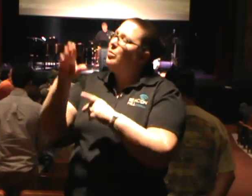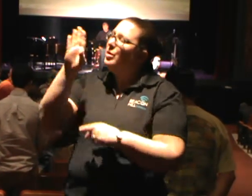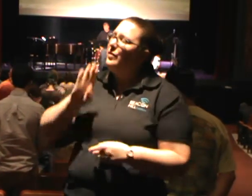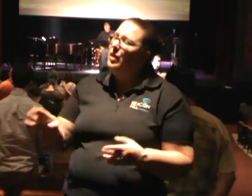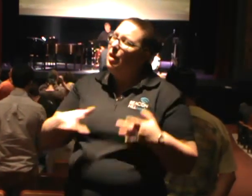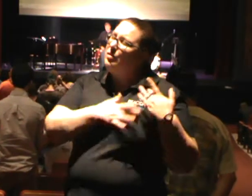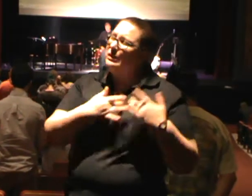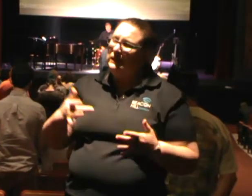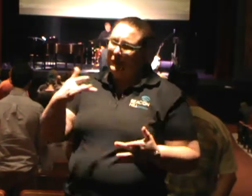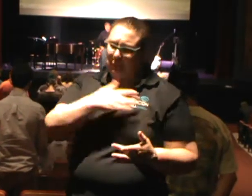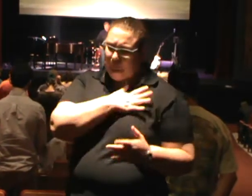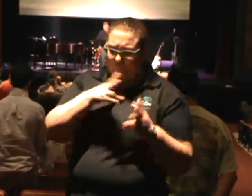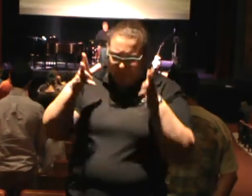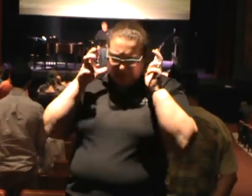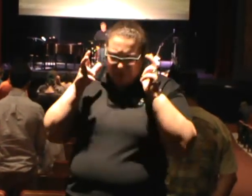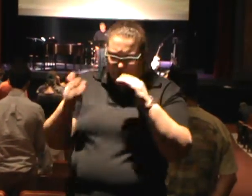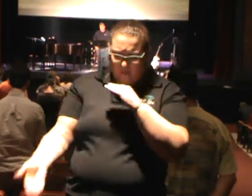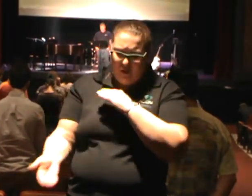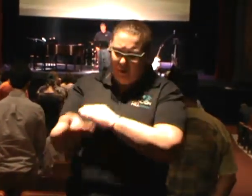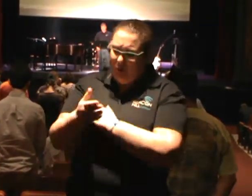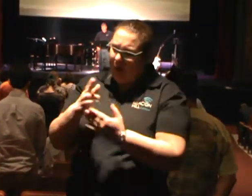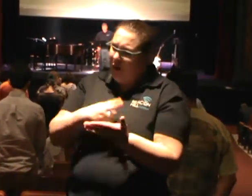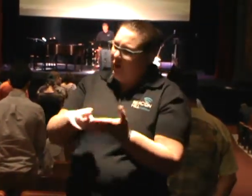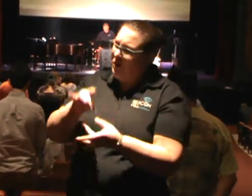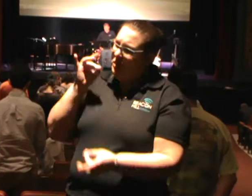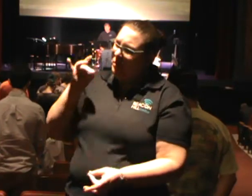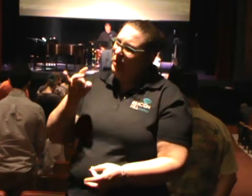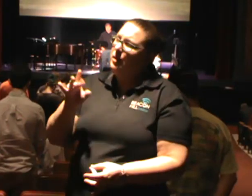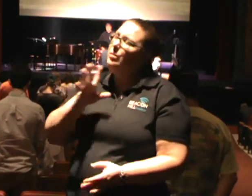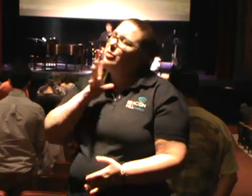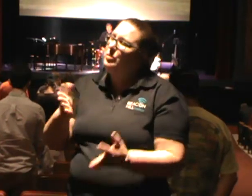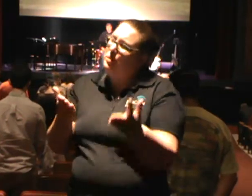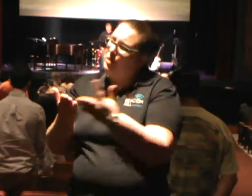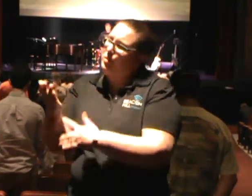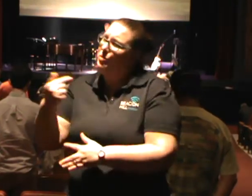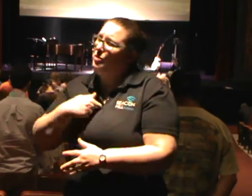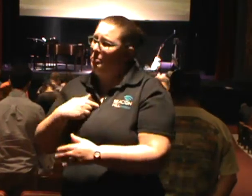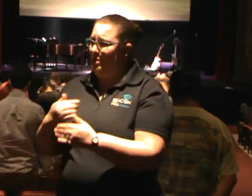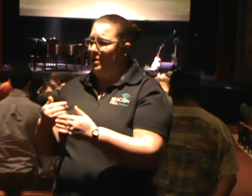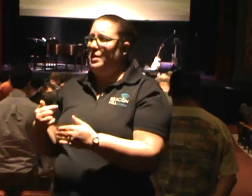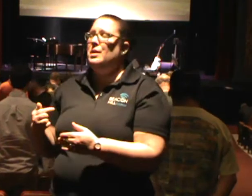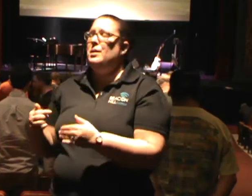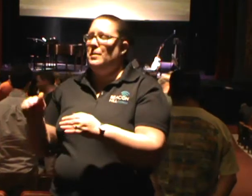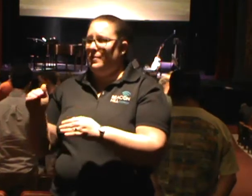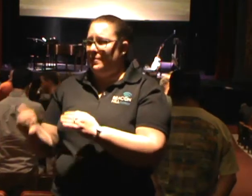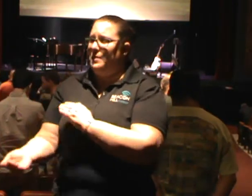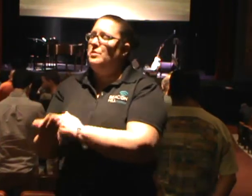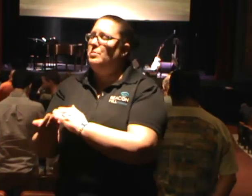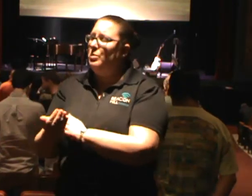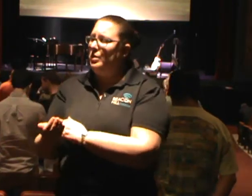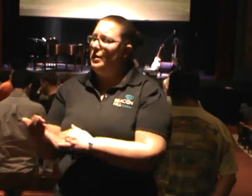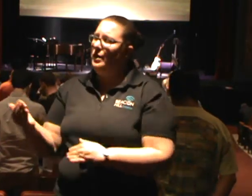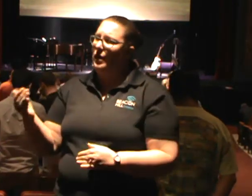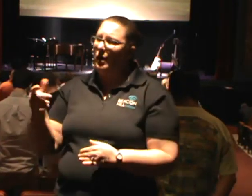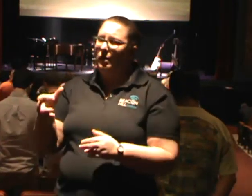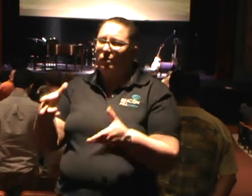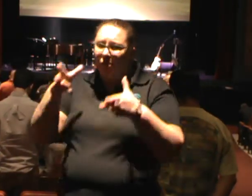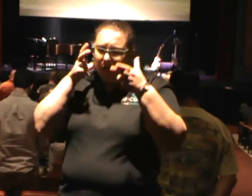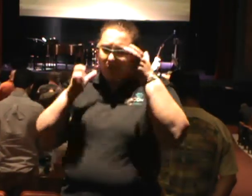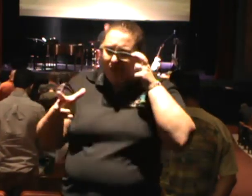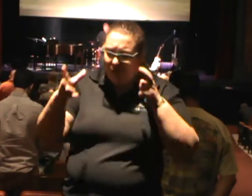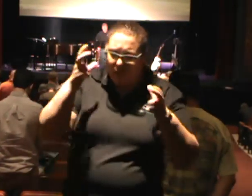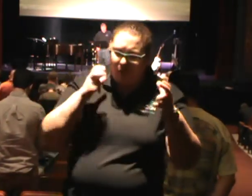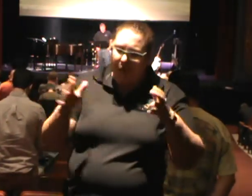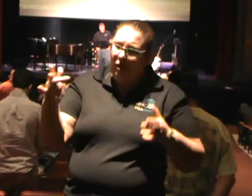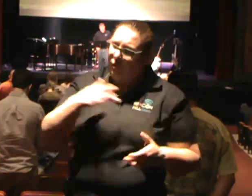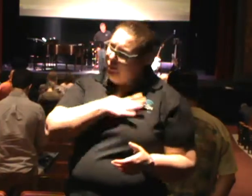of the hearers this morning, that the Spirit would speak right through me this morning and just penetrate the hearts of the hearers this morning. Lord, I believe you brought